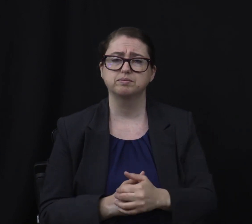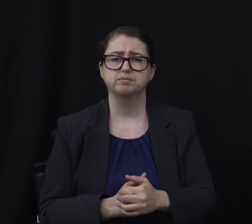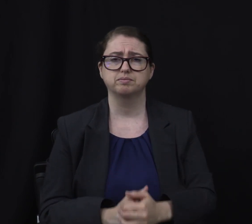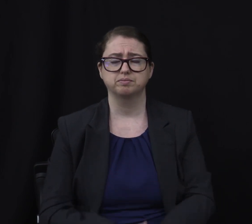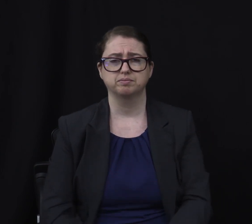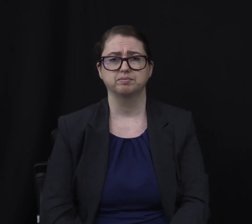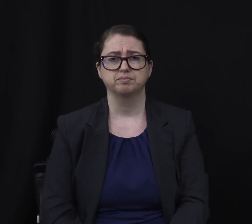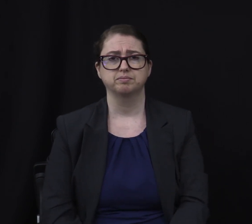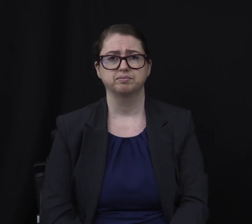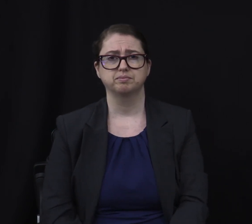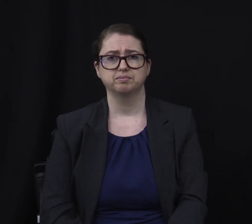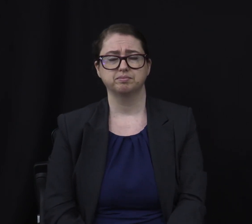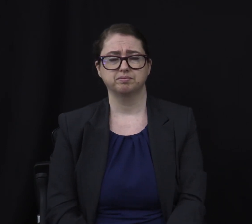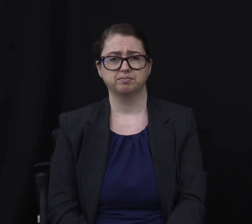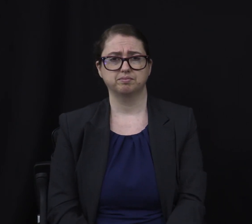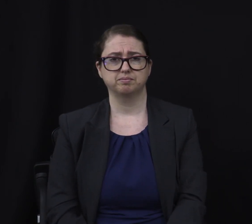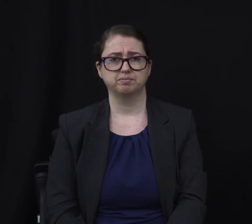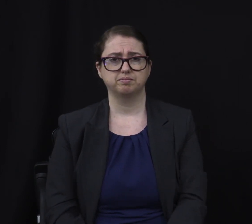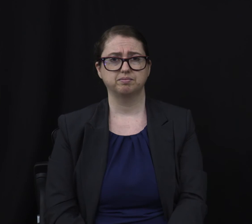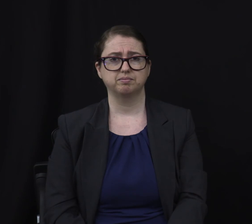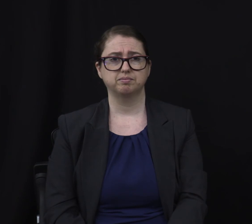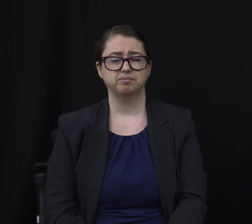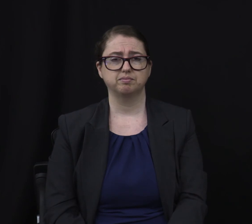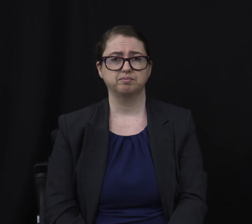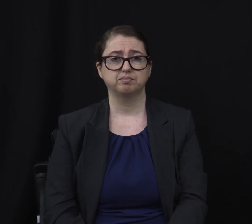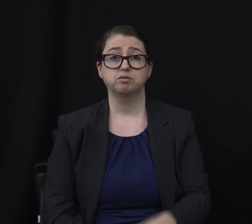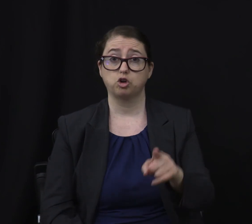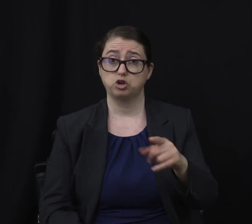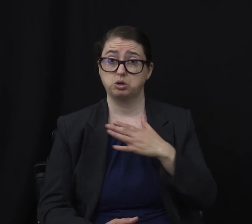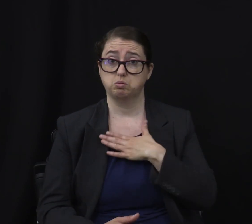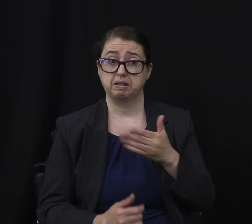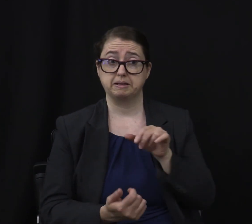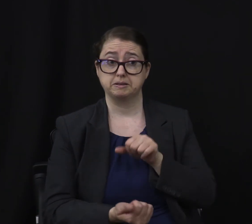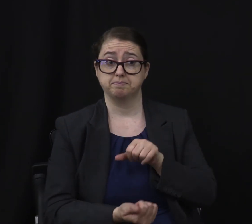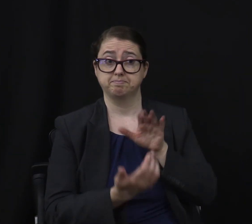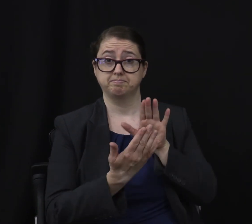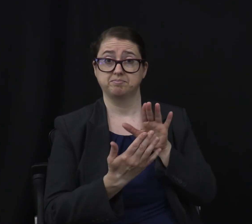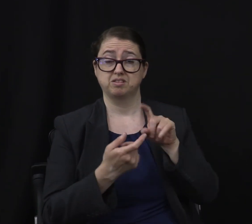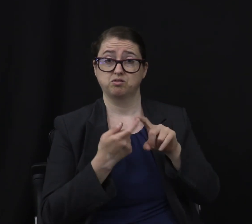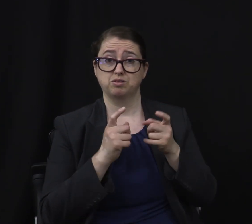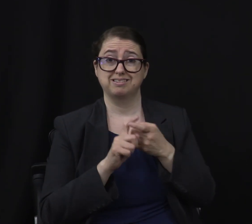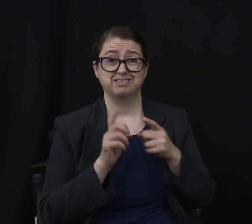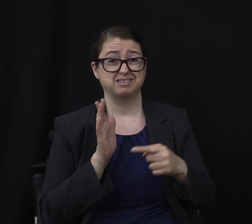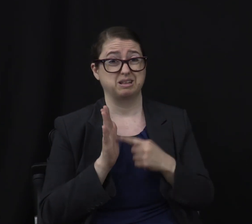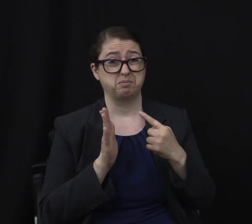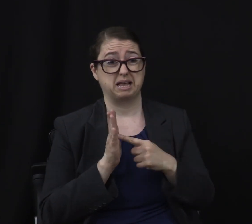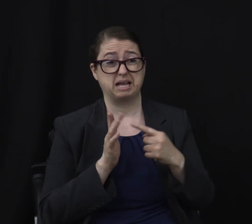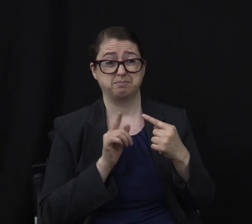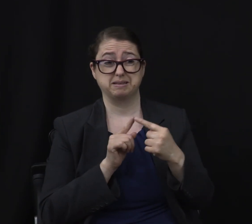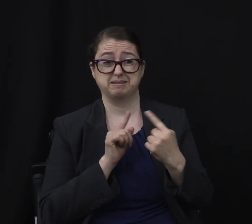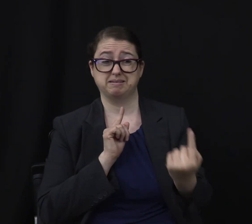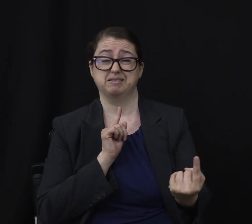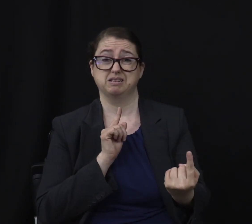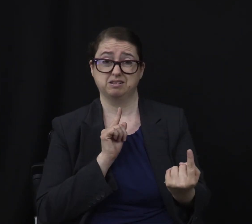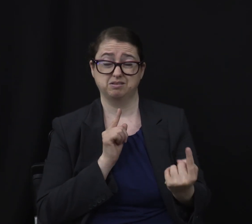Are you willing to stand before your friends, and in some cases even against your friends, in defense of truth?